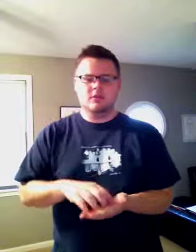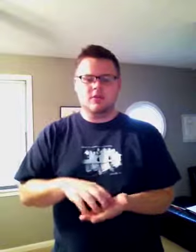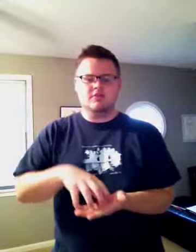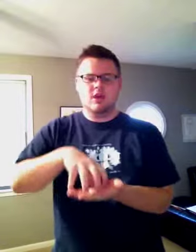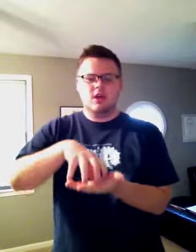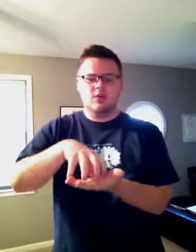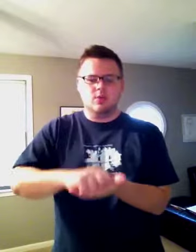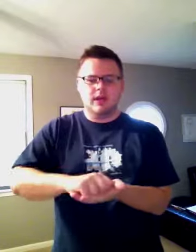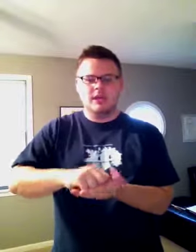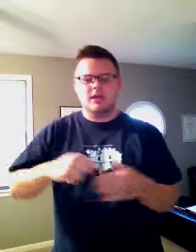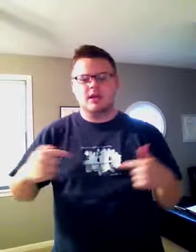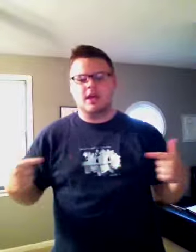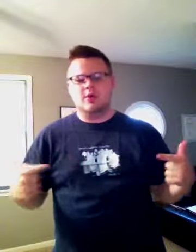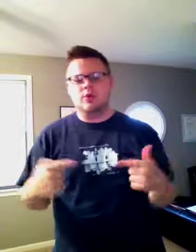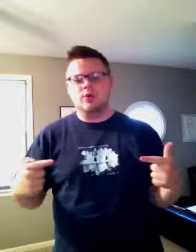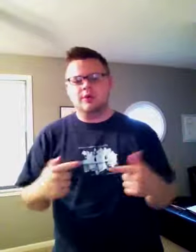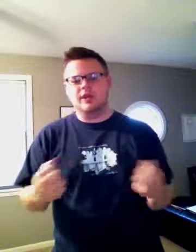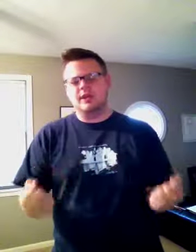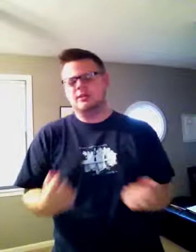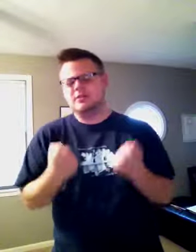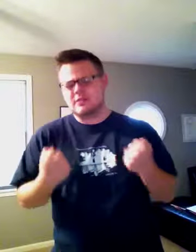you have weak and wounded sinner,